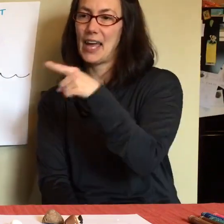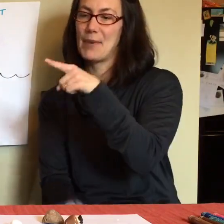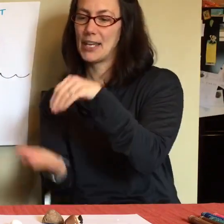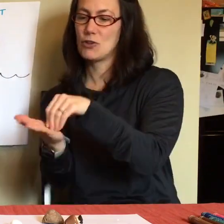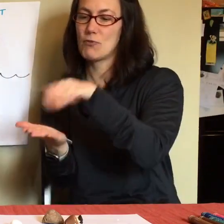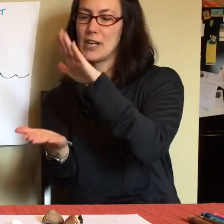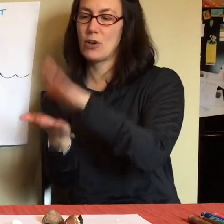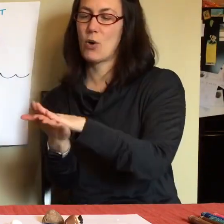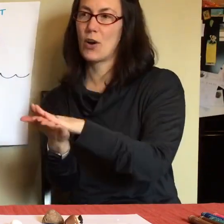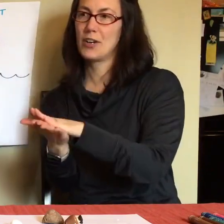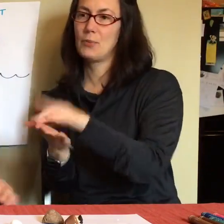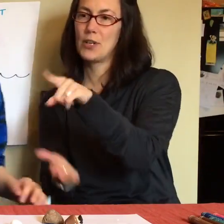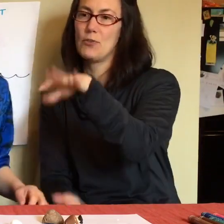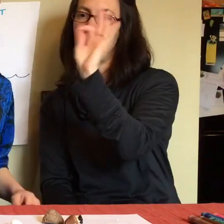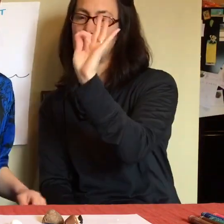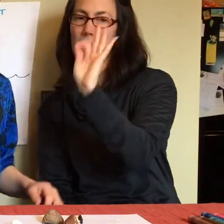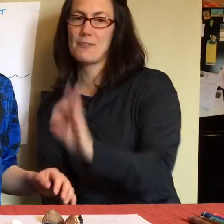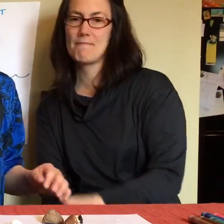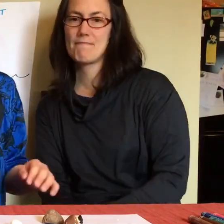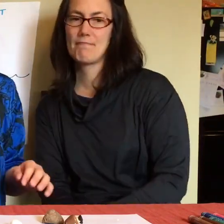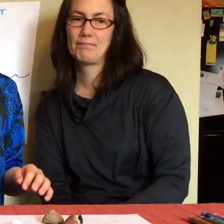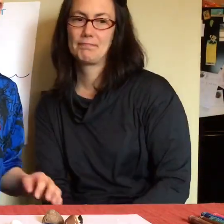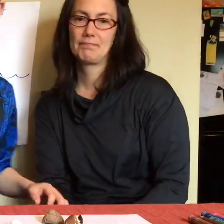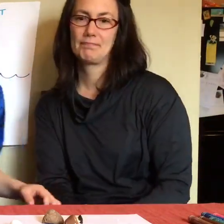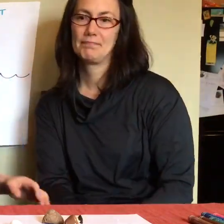Emmett, can you record what you found out? That